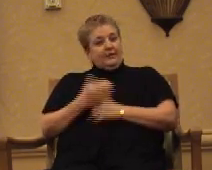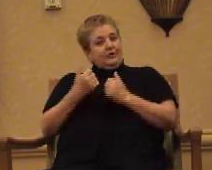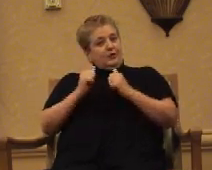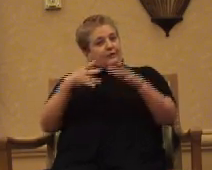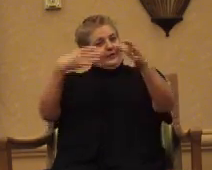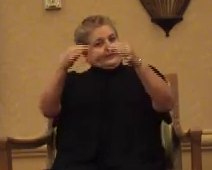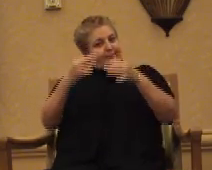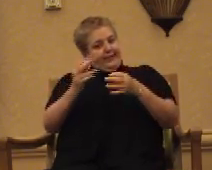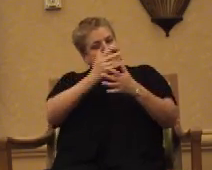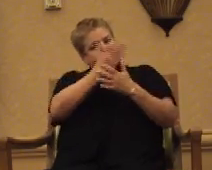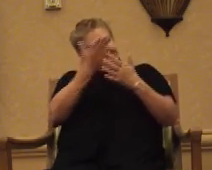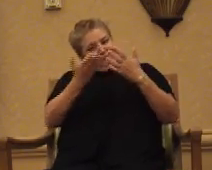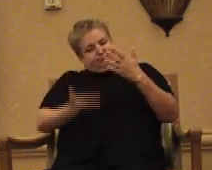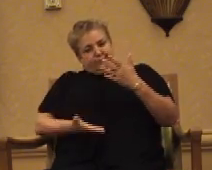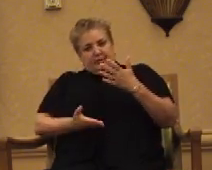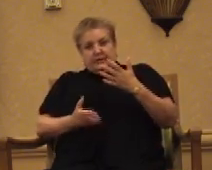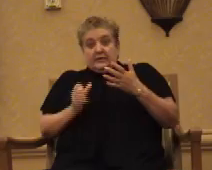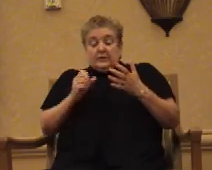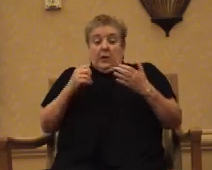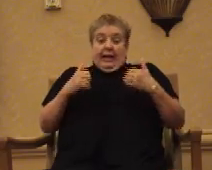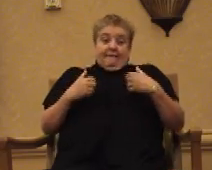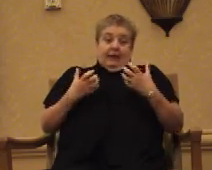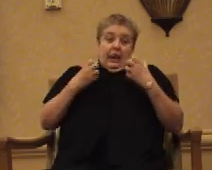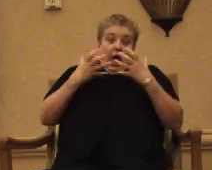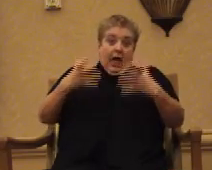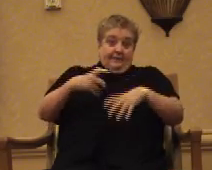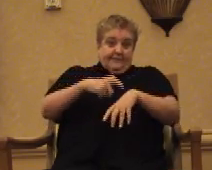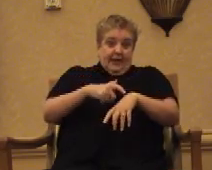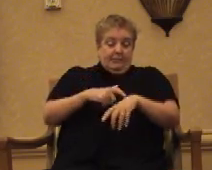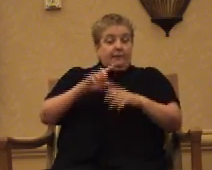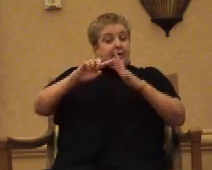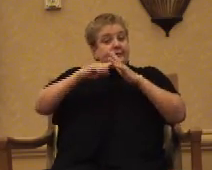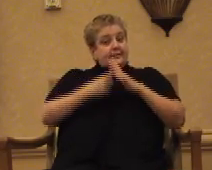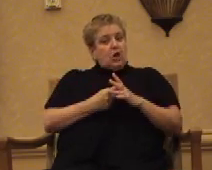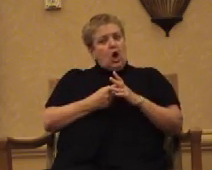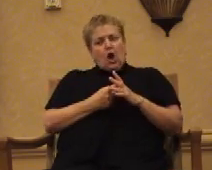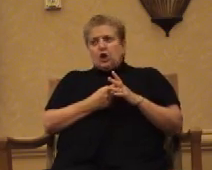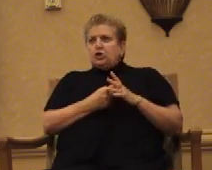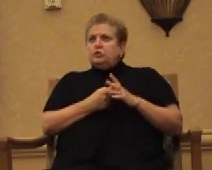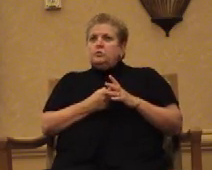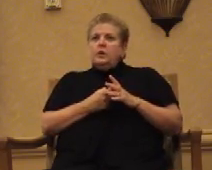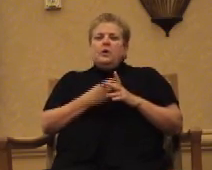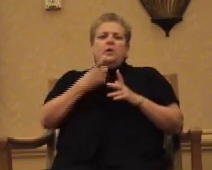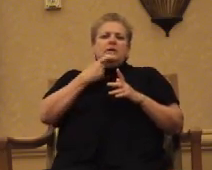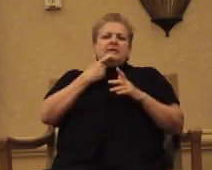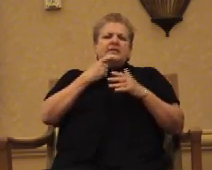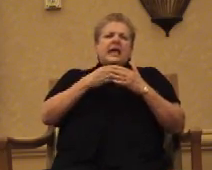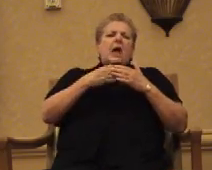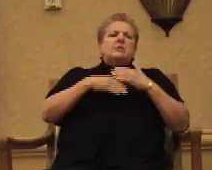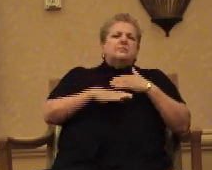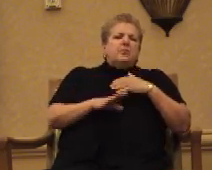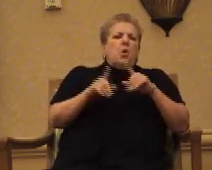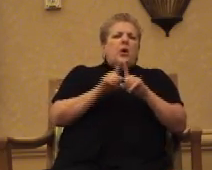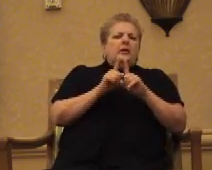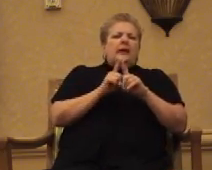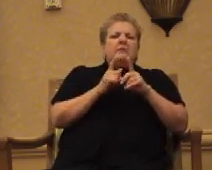me a lot of time, so I'm going to start, let's just say I was born worried. Let's start there.